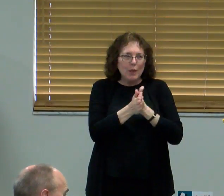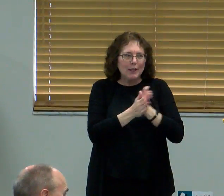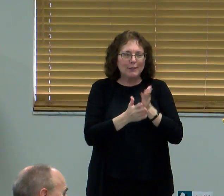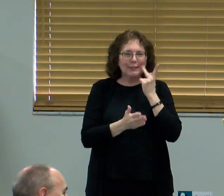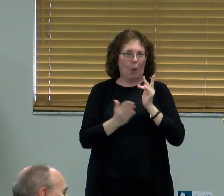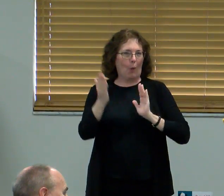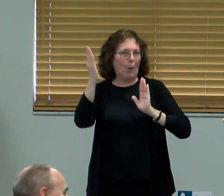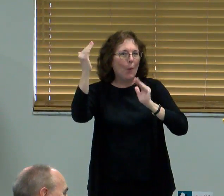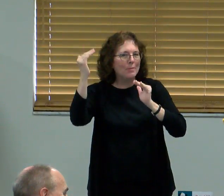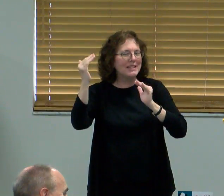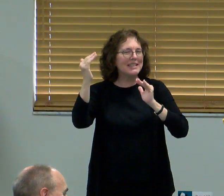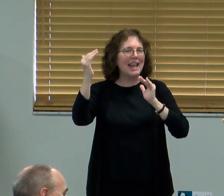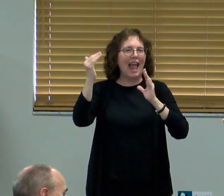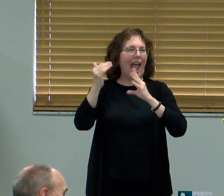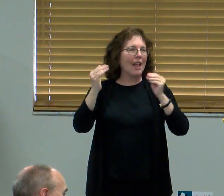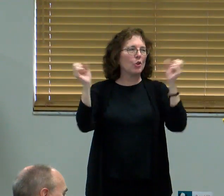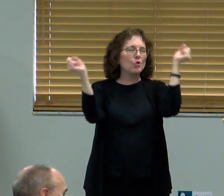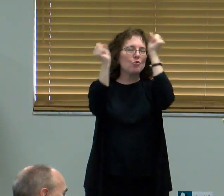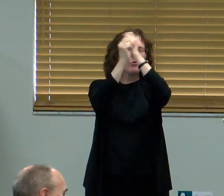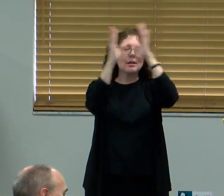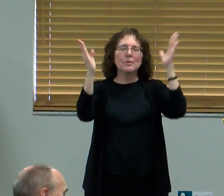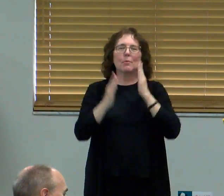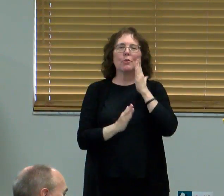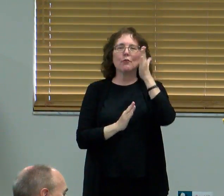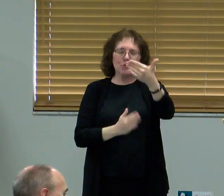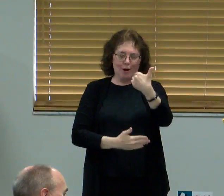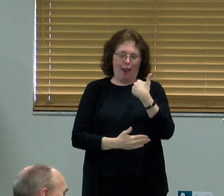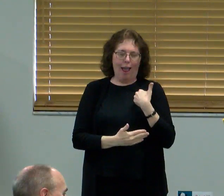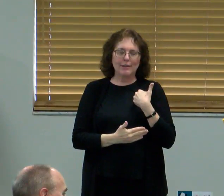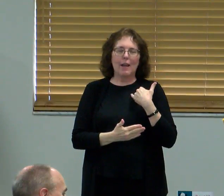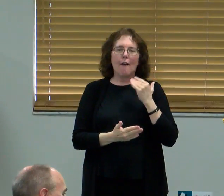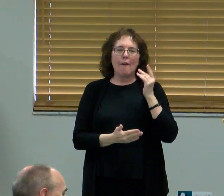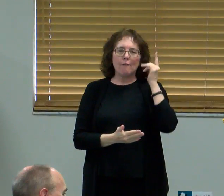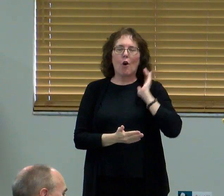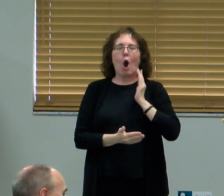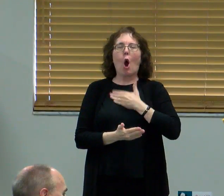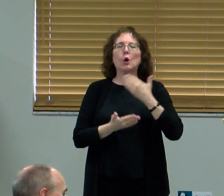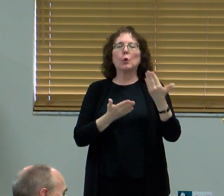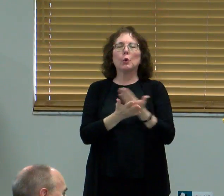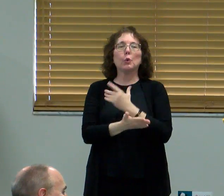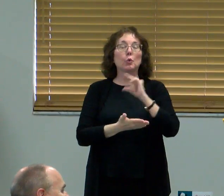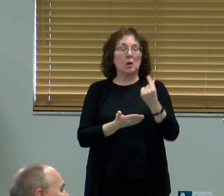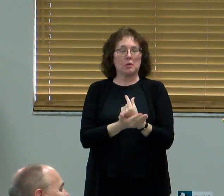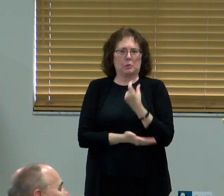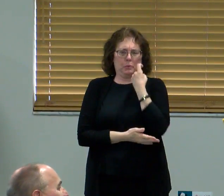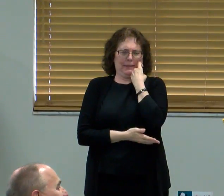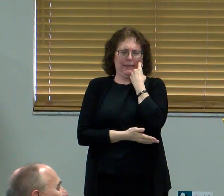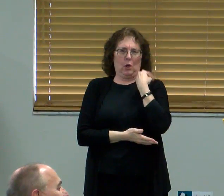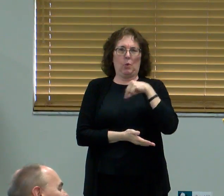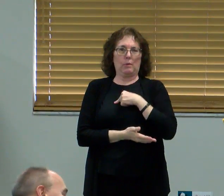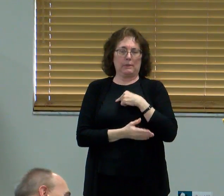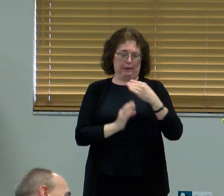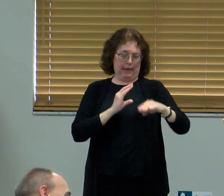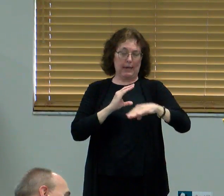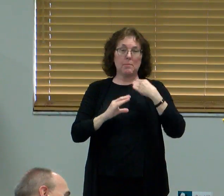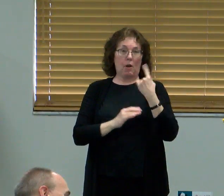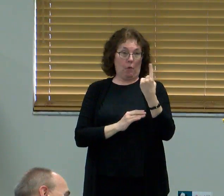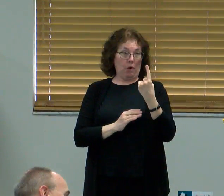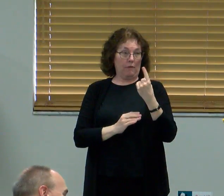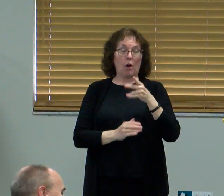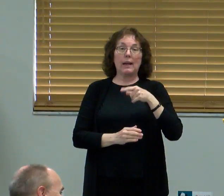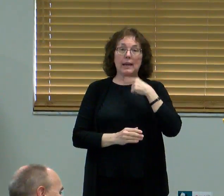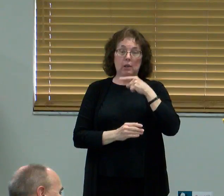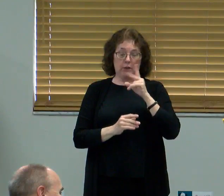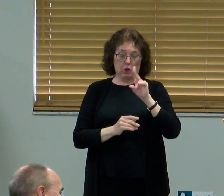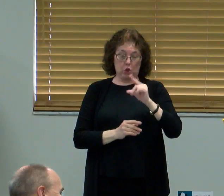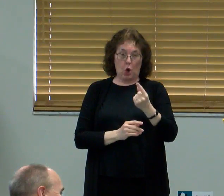and dreams of what the future holds for our new graduates. Recently, we received an email from one of our hearing